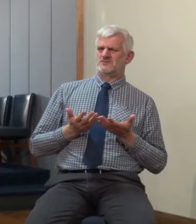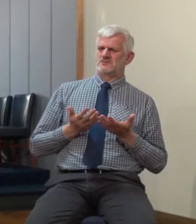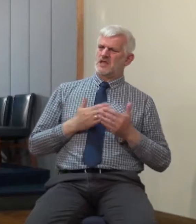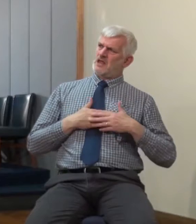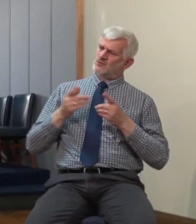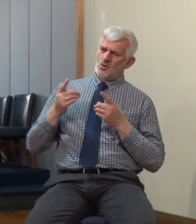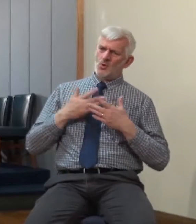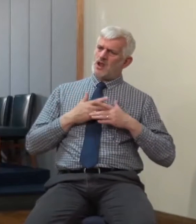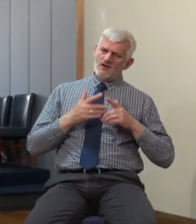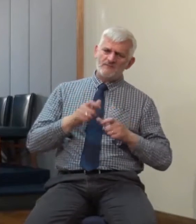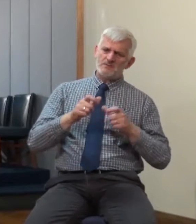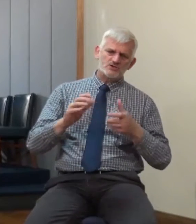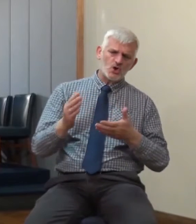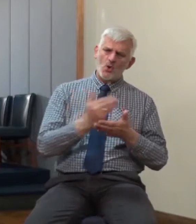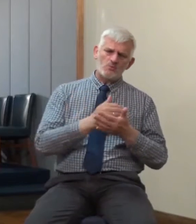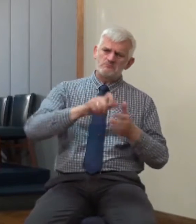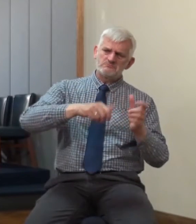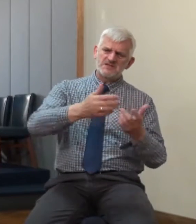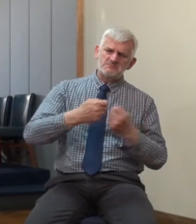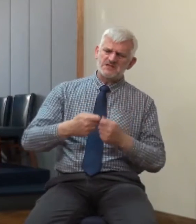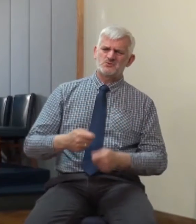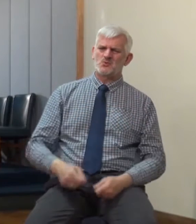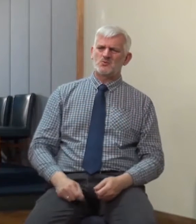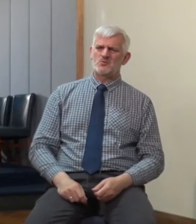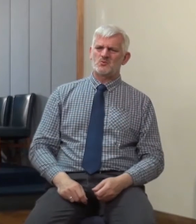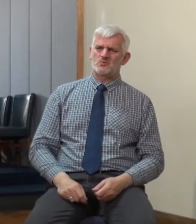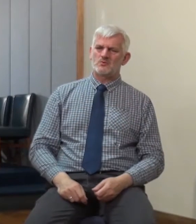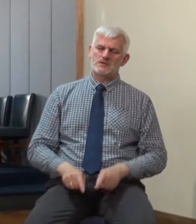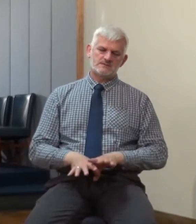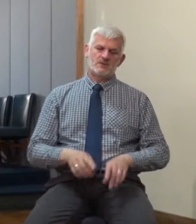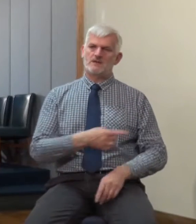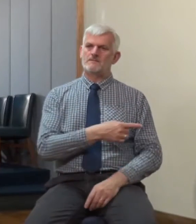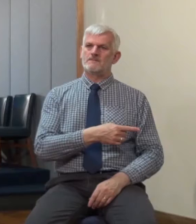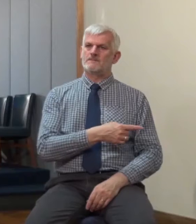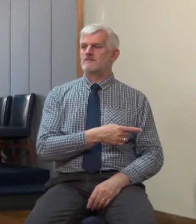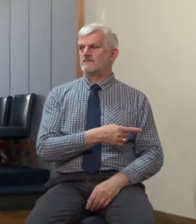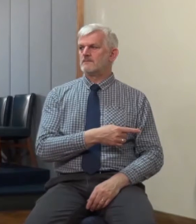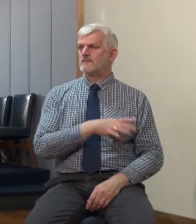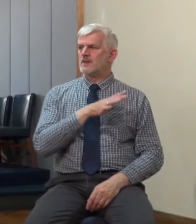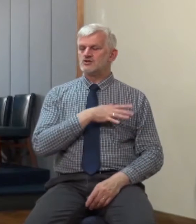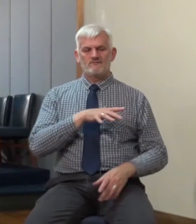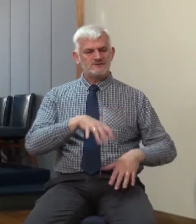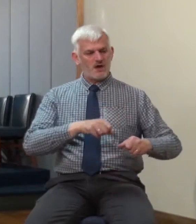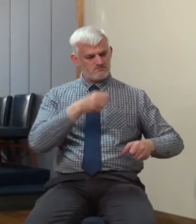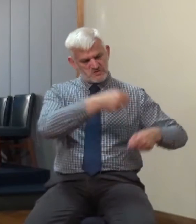portrayed here shall begin to smite his fellow servants he didn't focus so much on the smiting